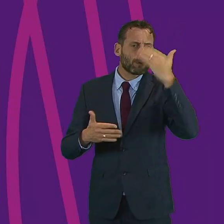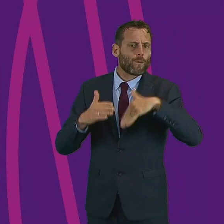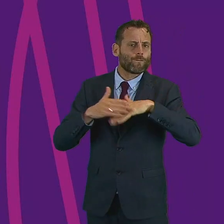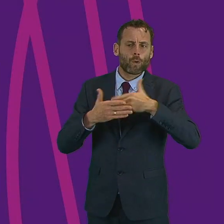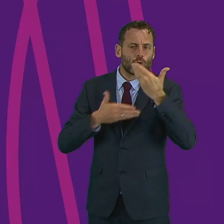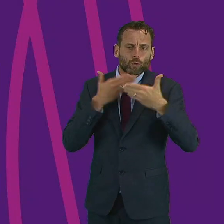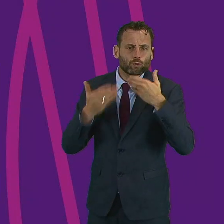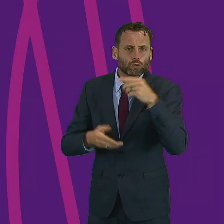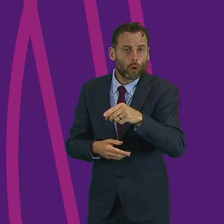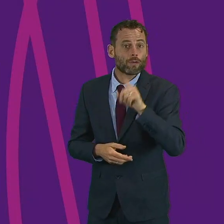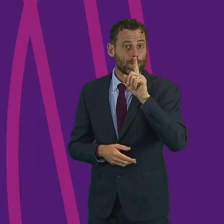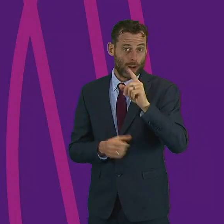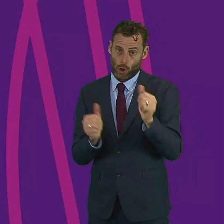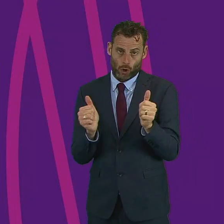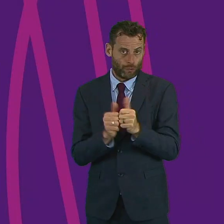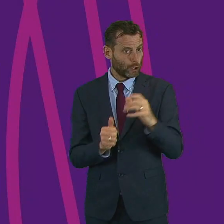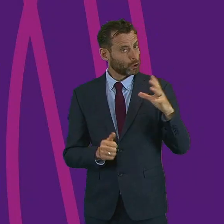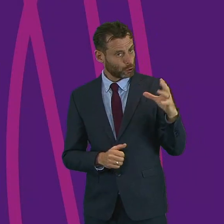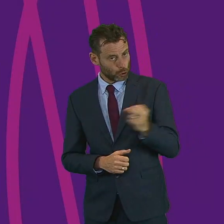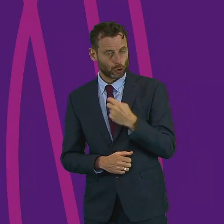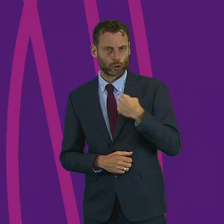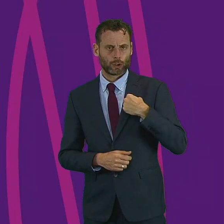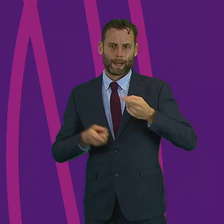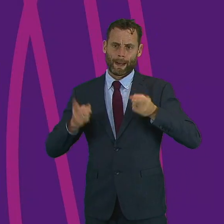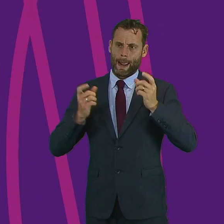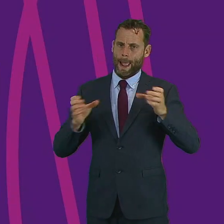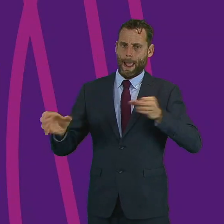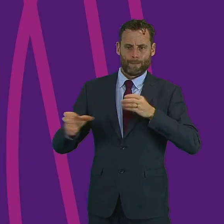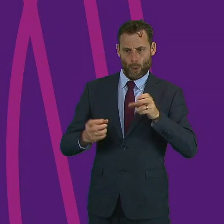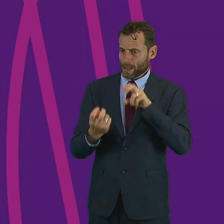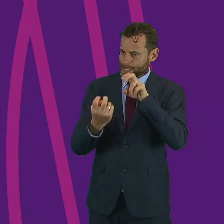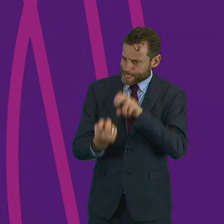to the wider Scottish economy. So I think it is good news for